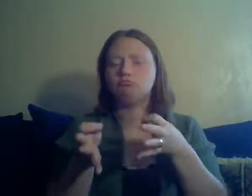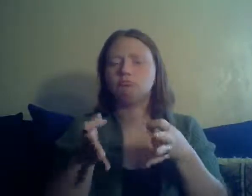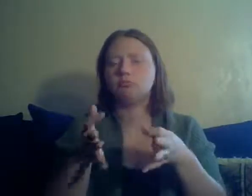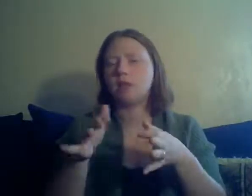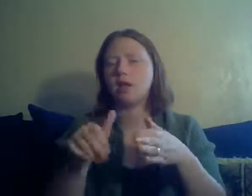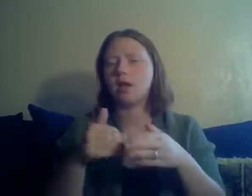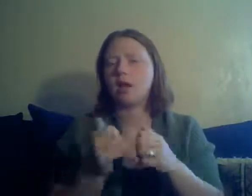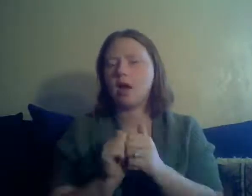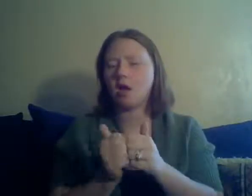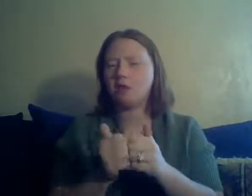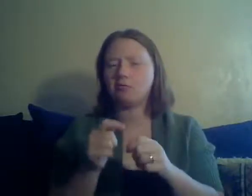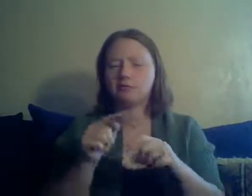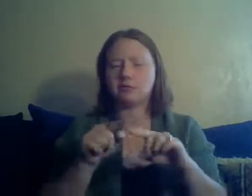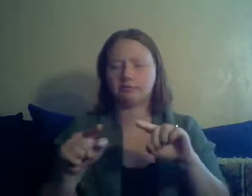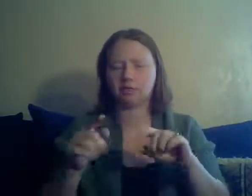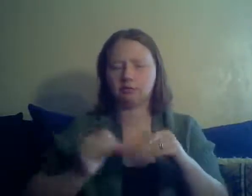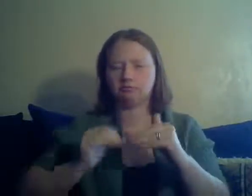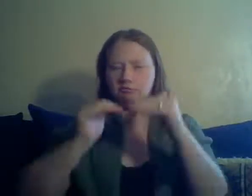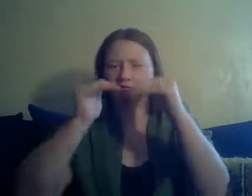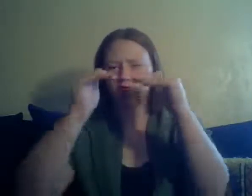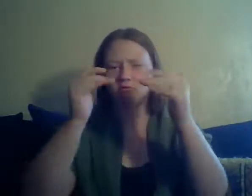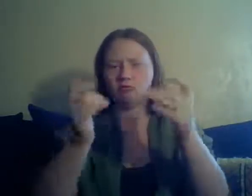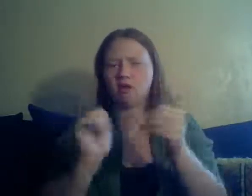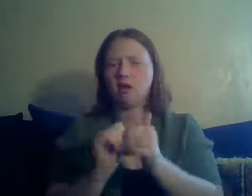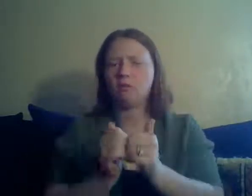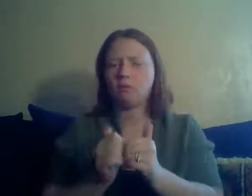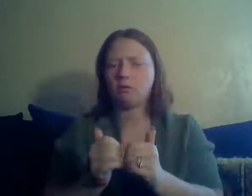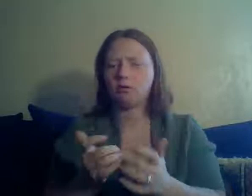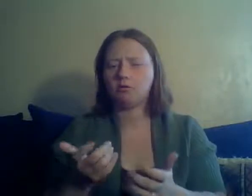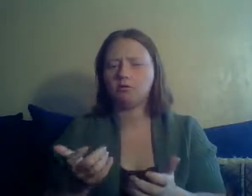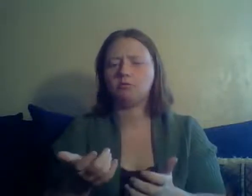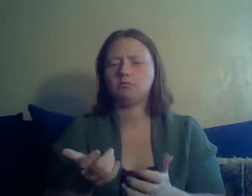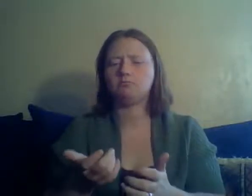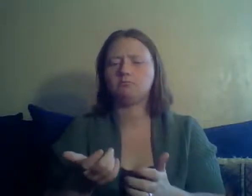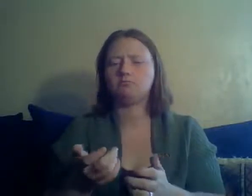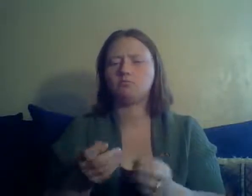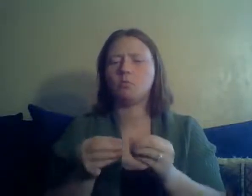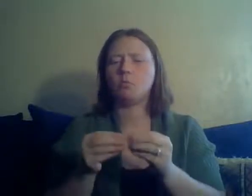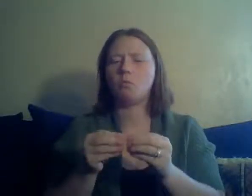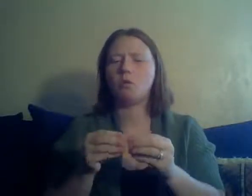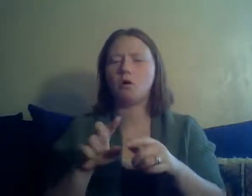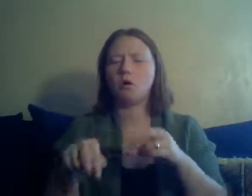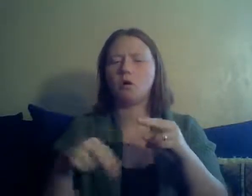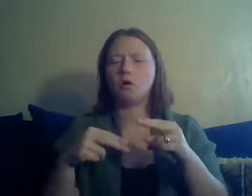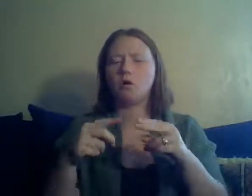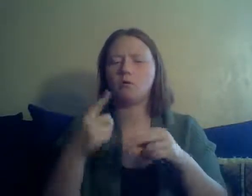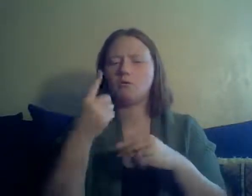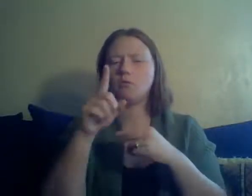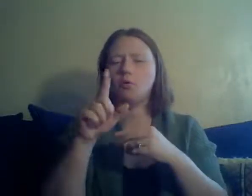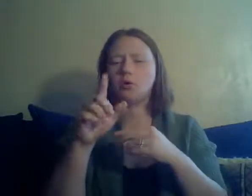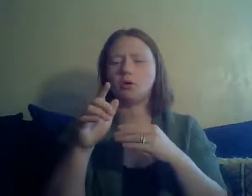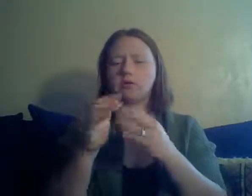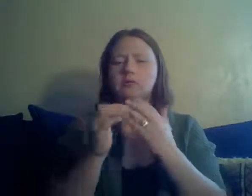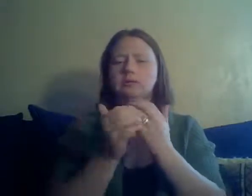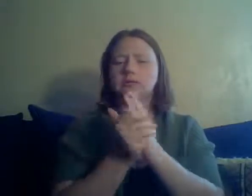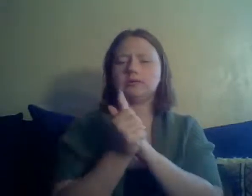I teach a class that is more of a skills-based class, and it's for freshman students in college, and it's a